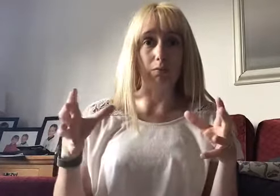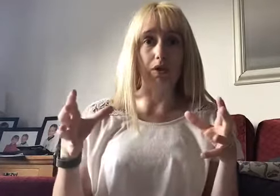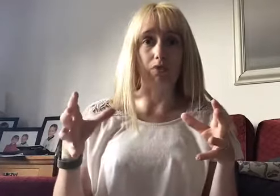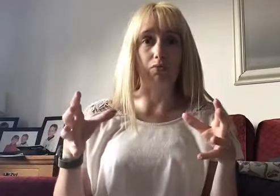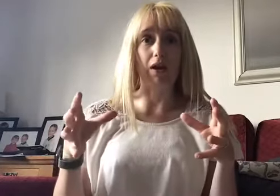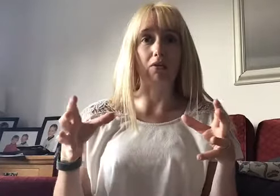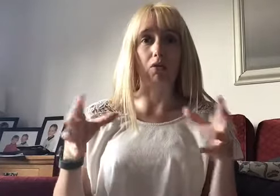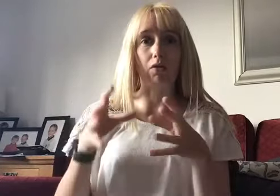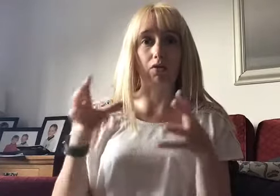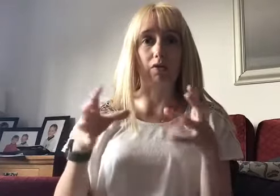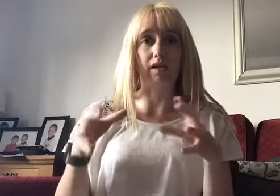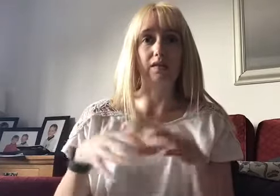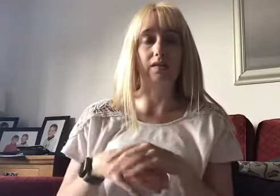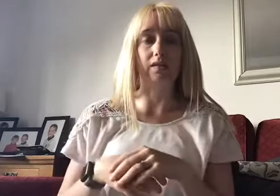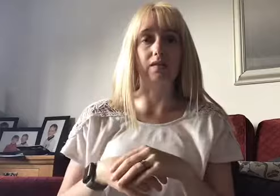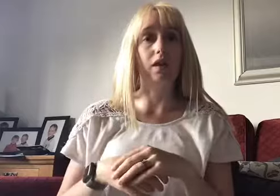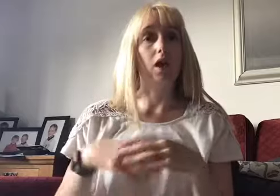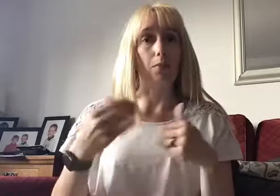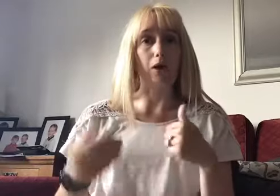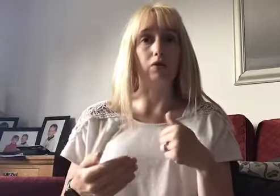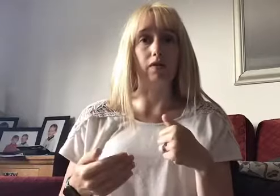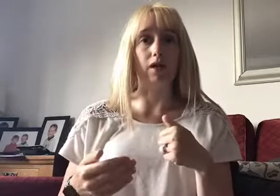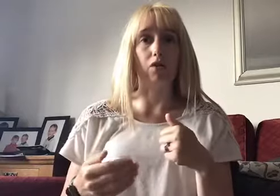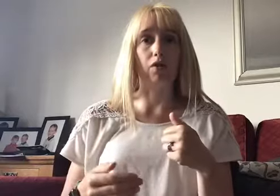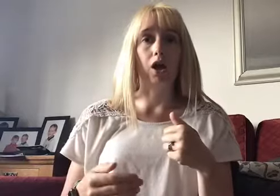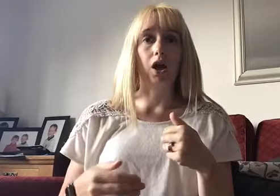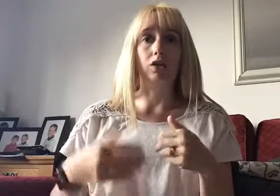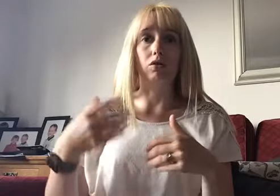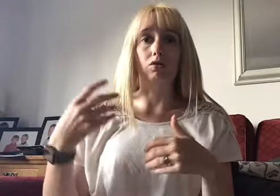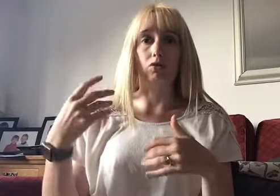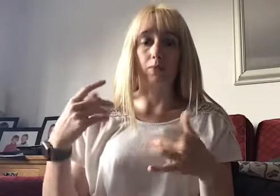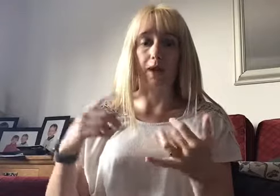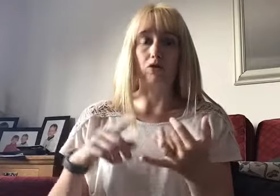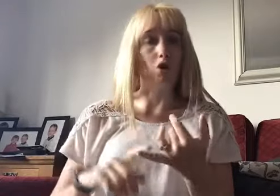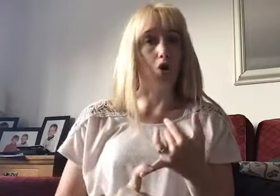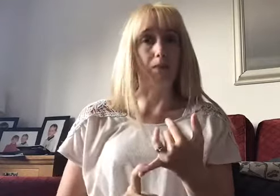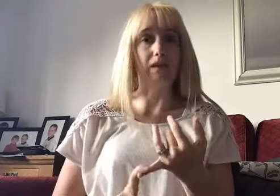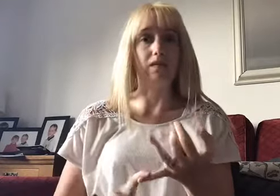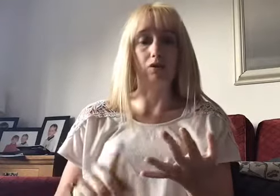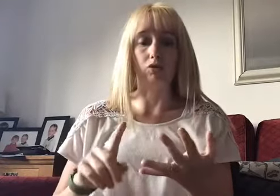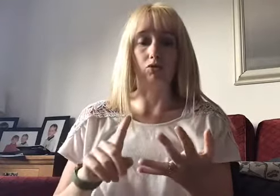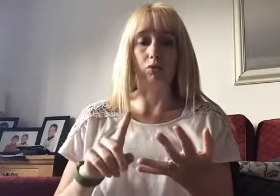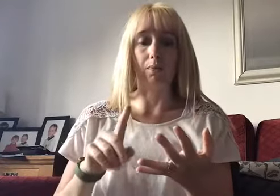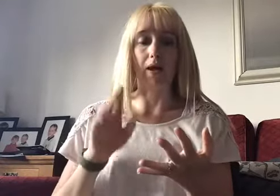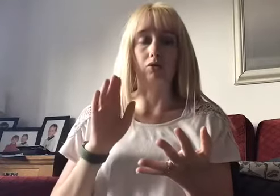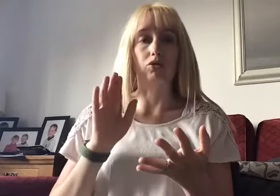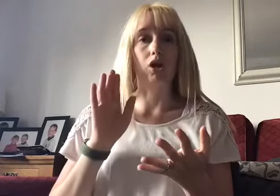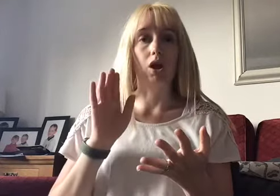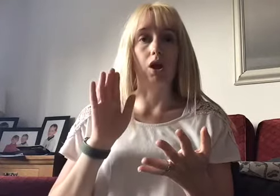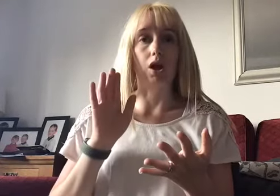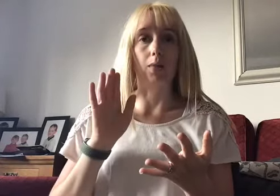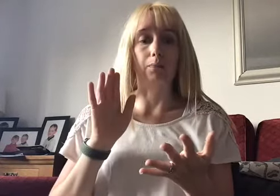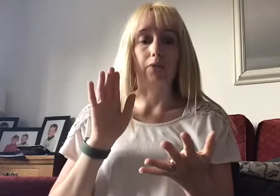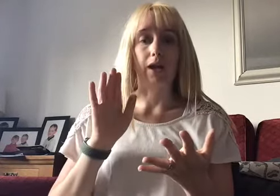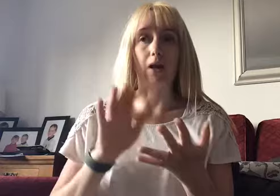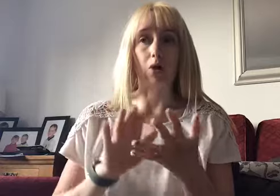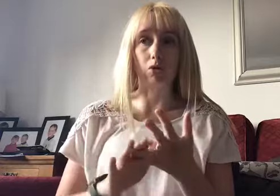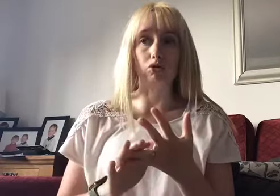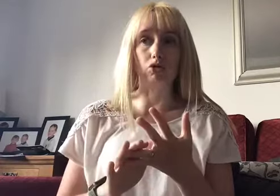of paragraphs, sort of sentences about yourself, and you can talk about your hobbies, you can talk about how old you are, you